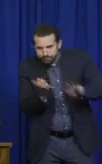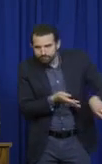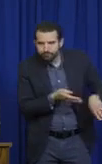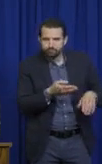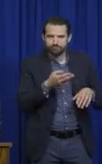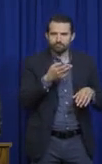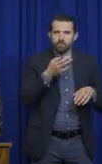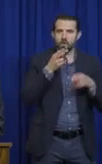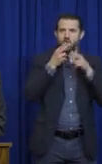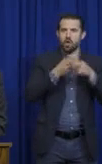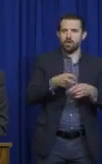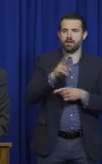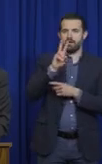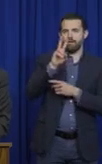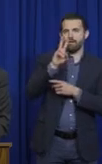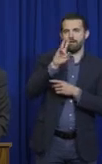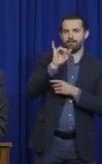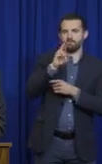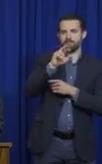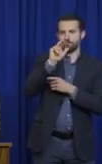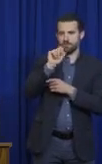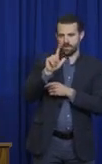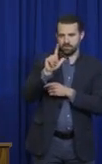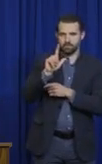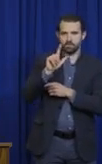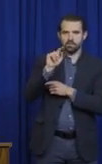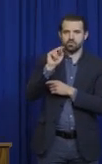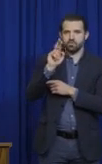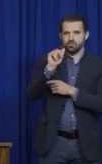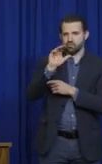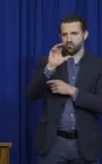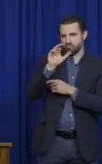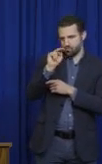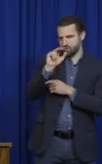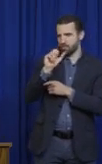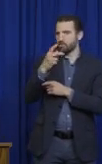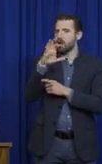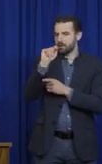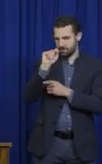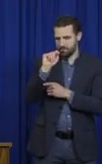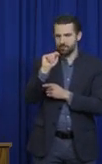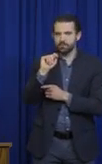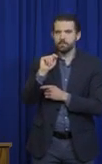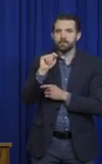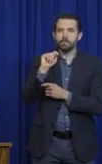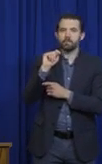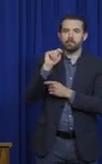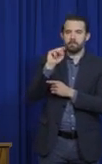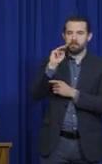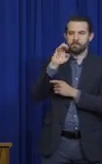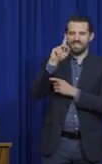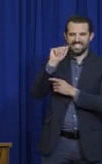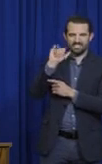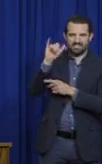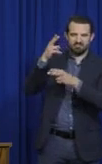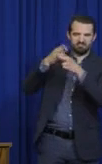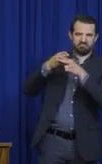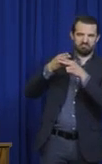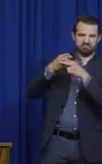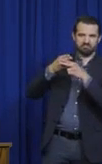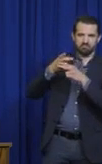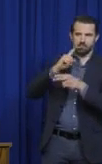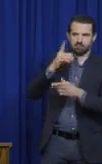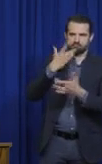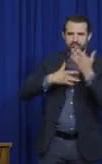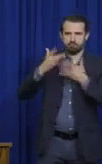media. And there's been a shortage of that because of the incredible increase in demand that we've seen. We too have